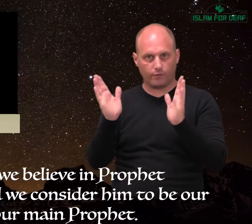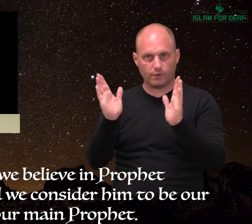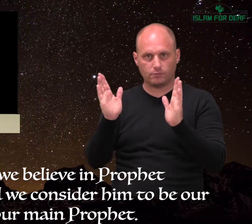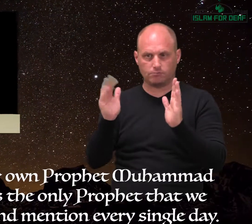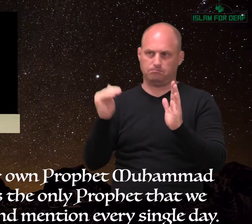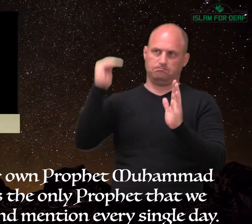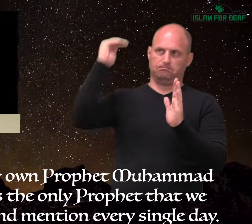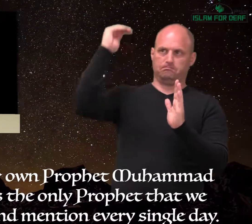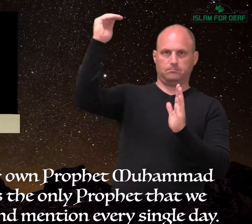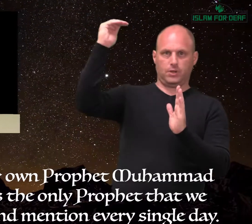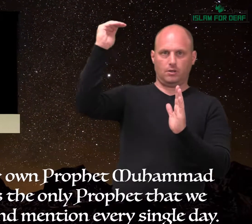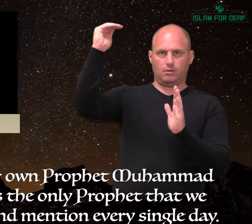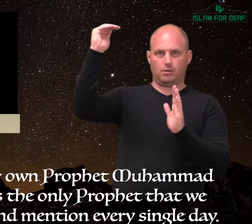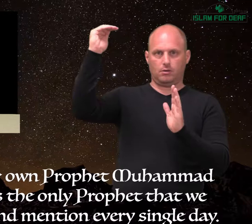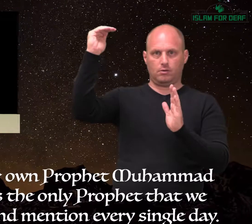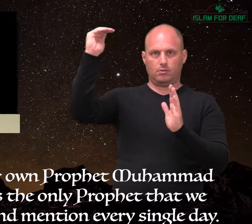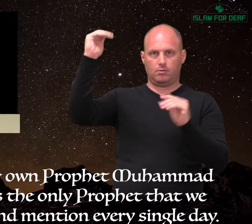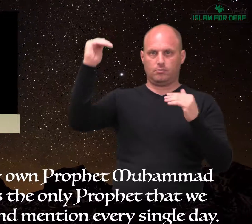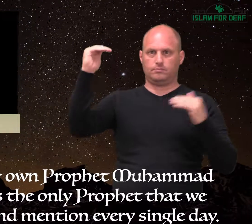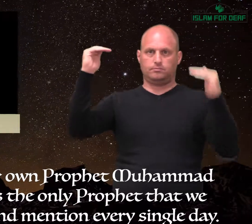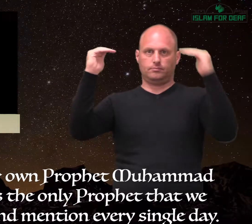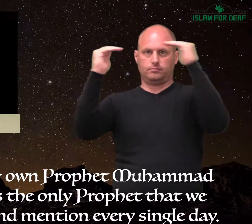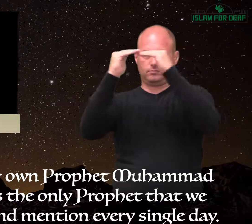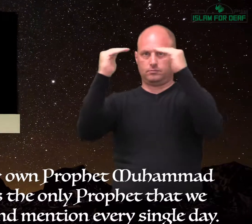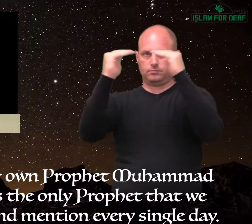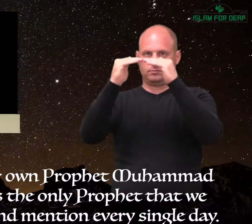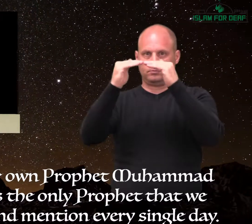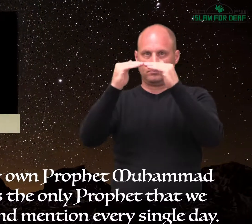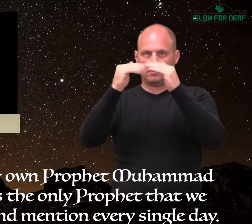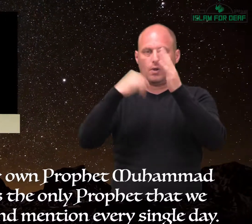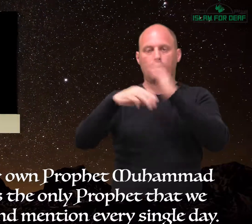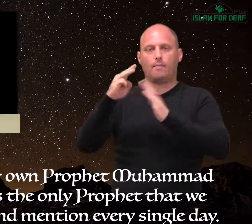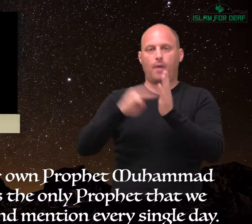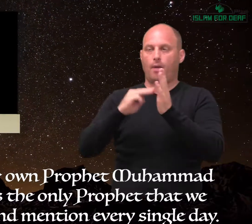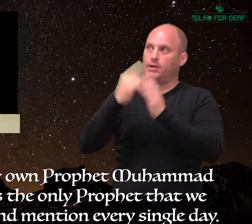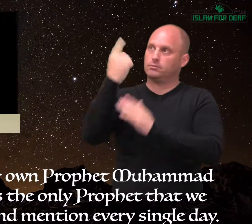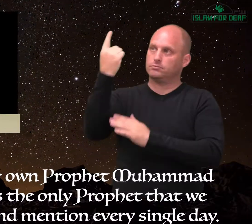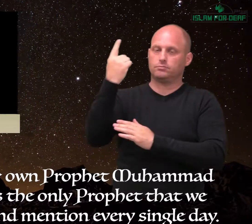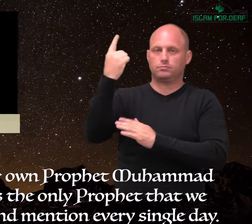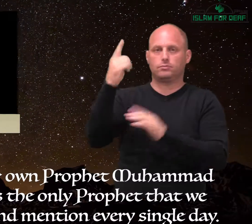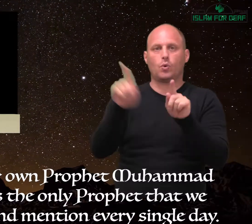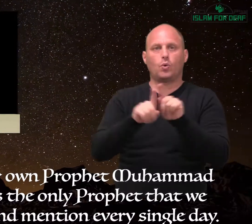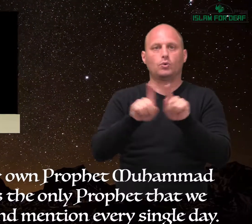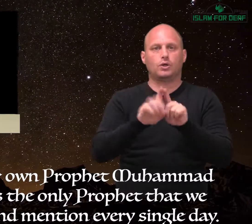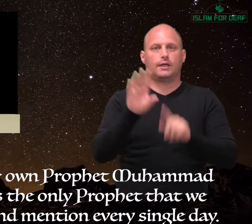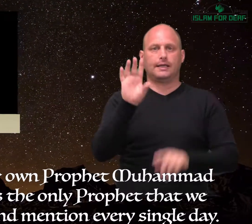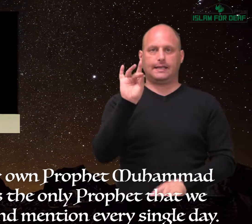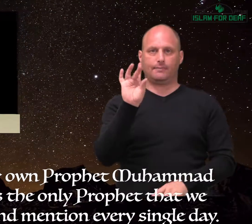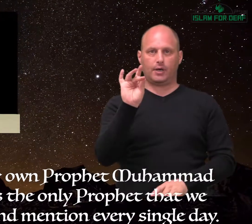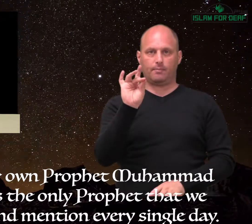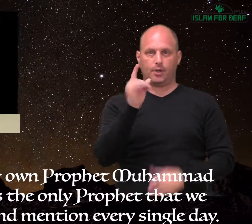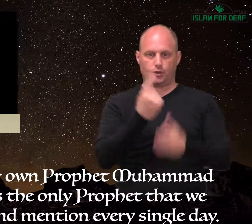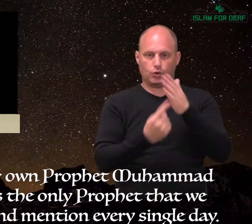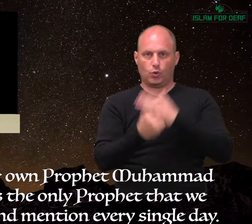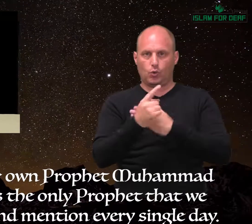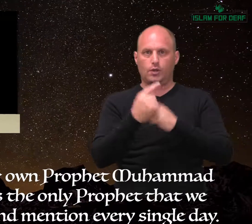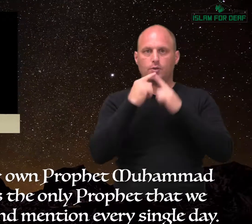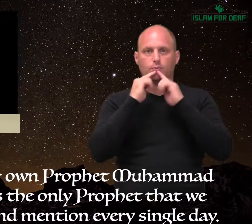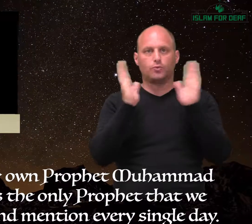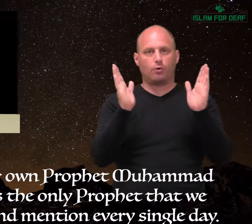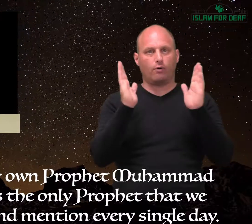But along with our own Prophet Muhammad, peace be upon him, Ibrahim is the only Prophet